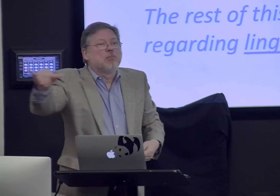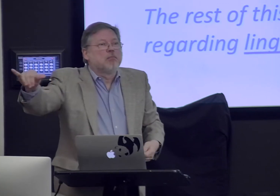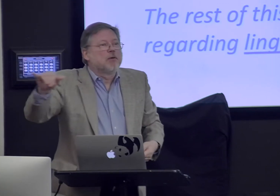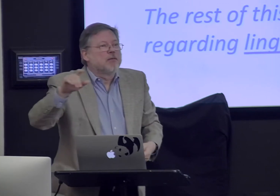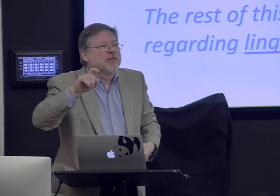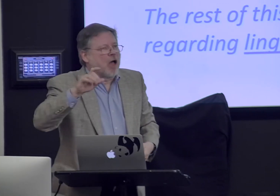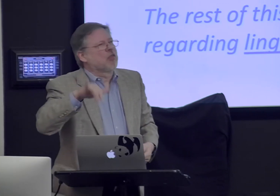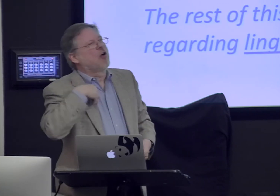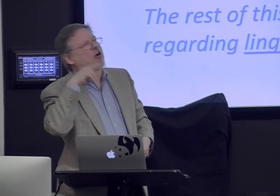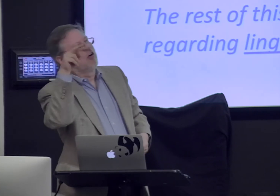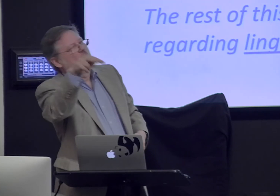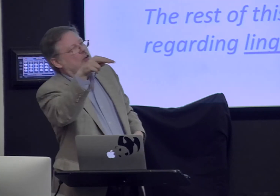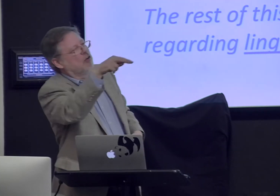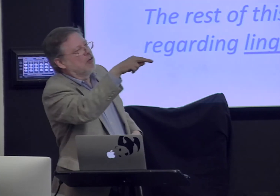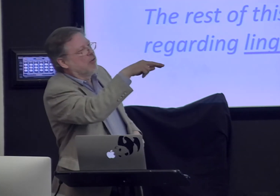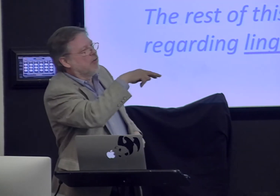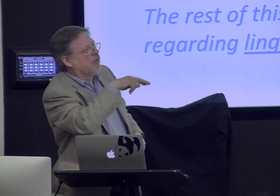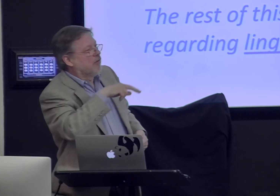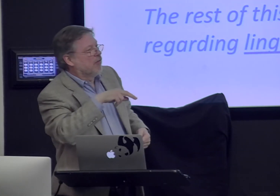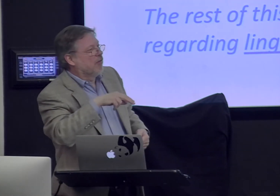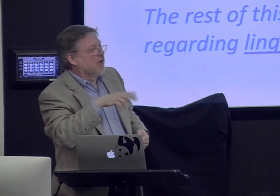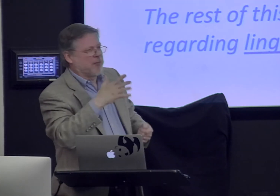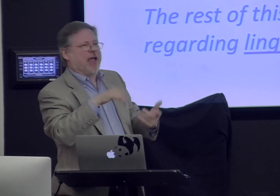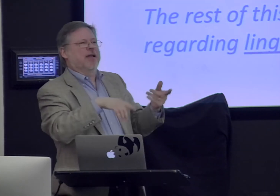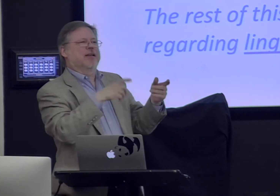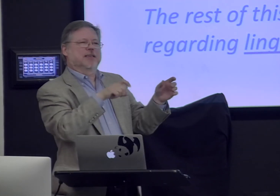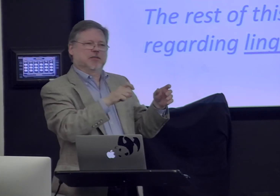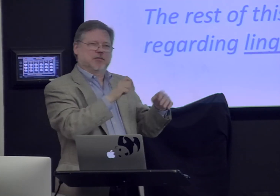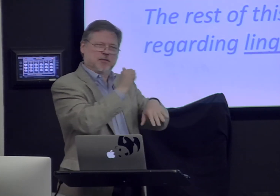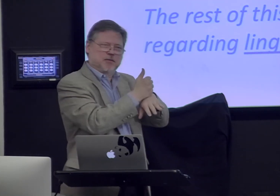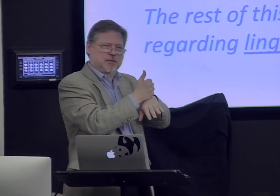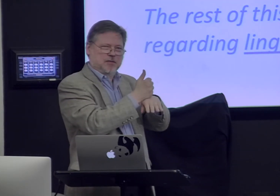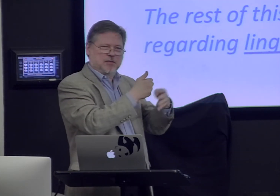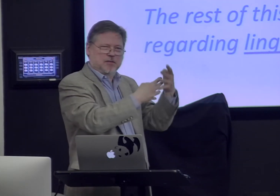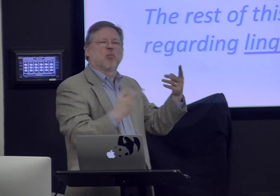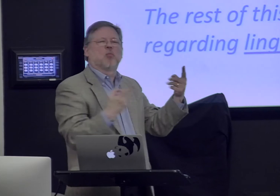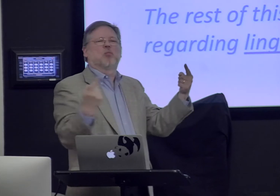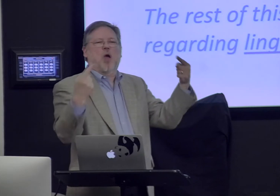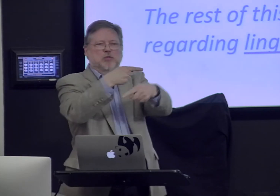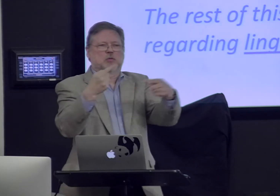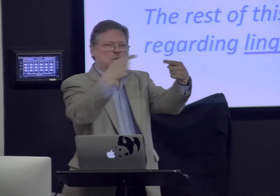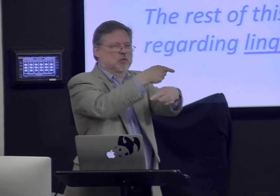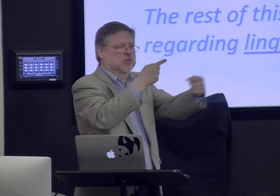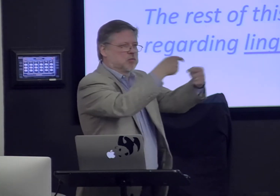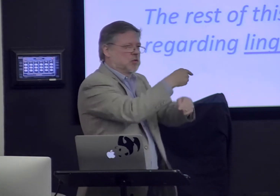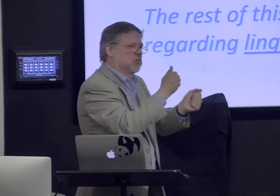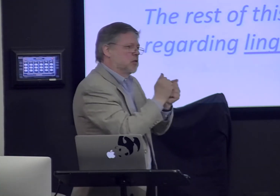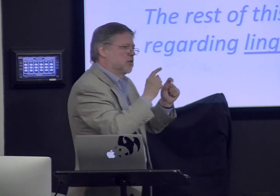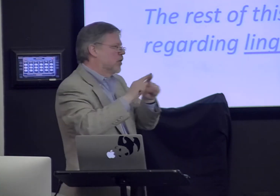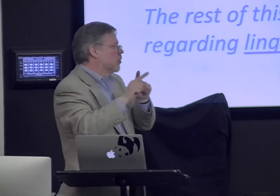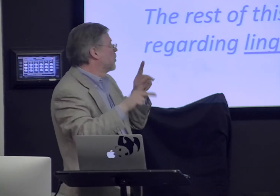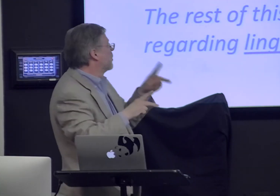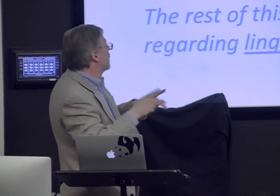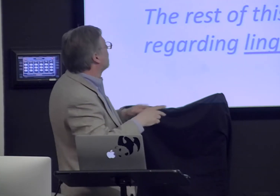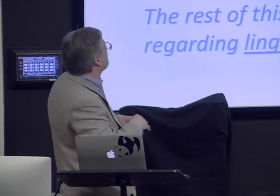the illustrations were immensely helpful, as was having film footage. This allowed us to cross-reference